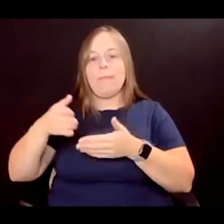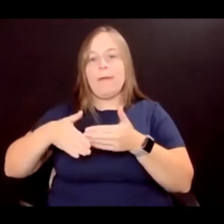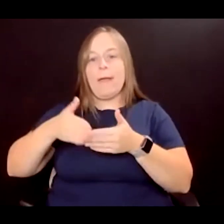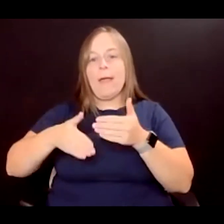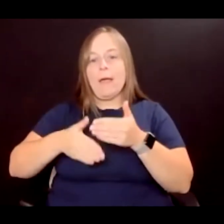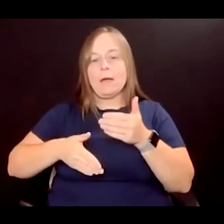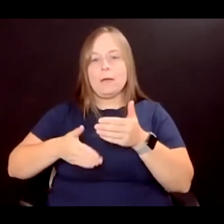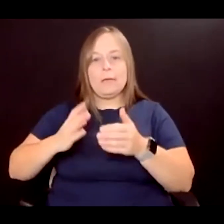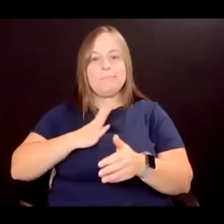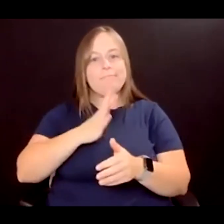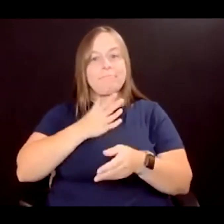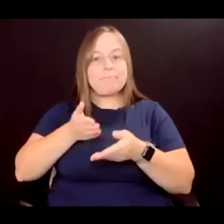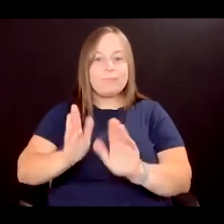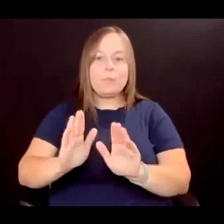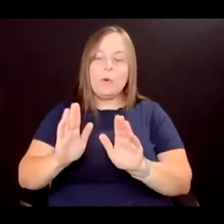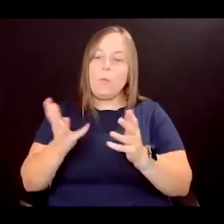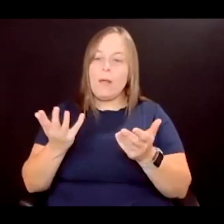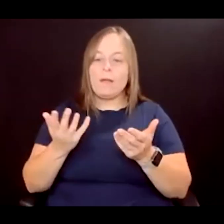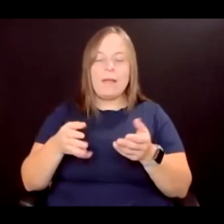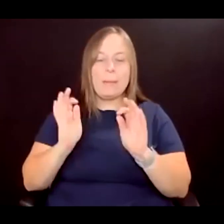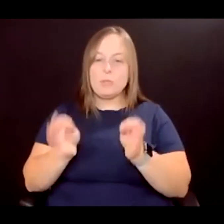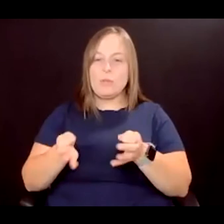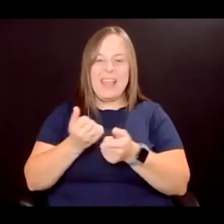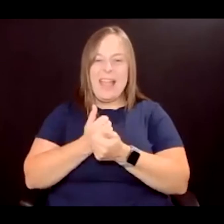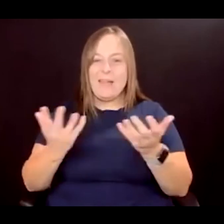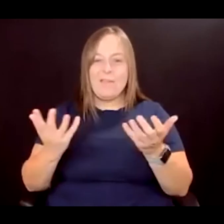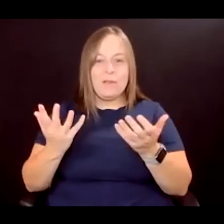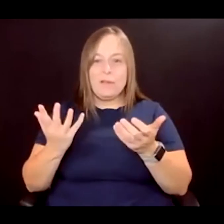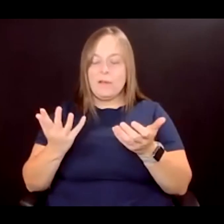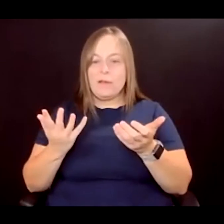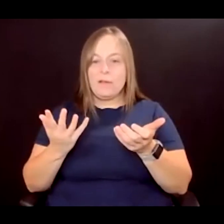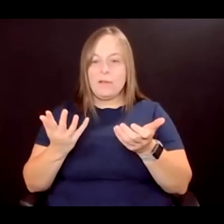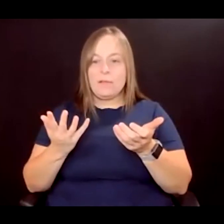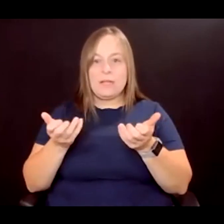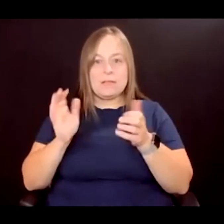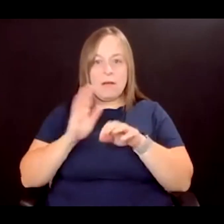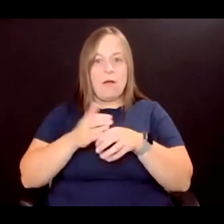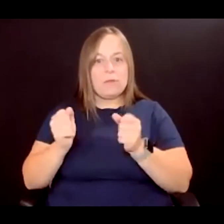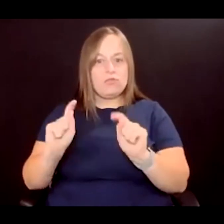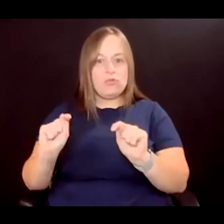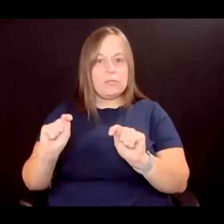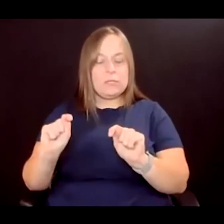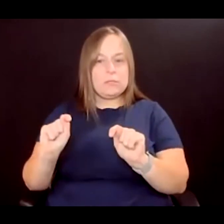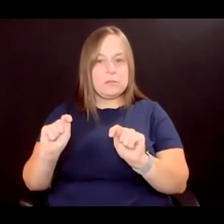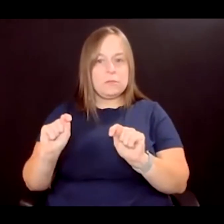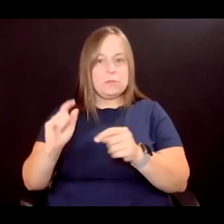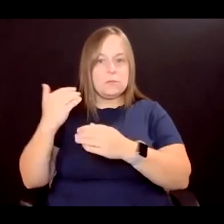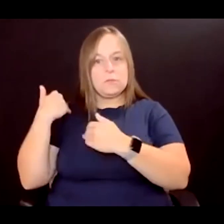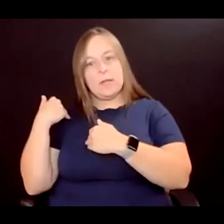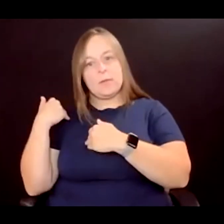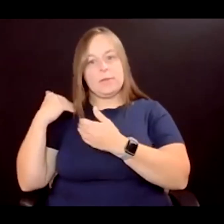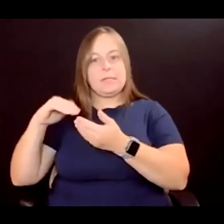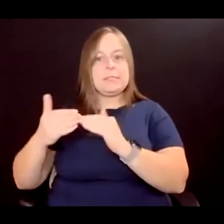that you've unmuted yourself if you want to ask your question. About sidewalks, the city of Albany has had a